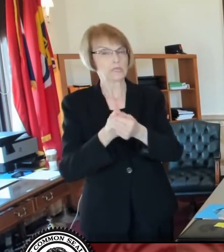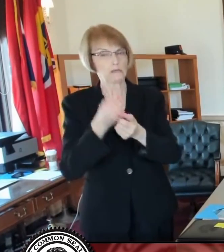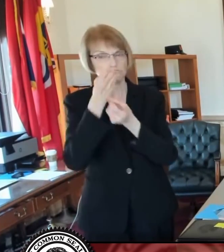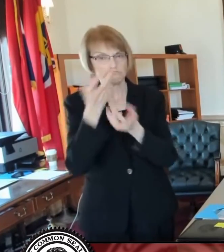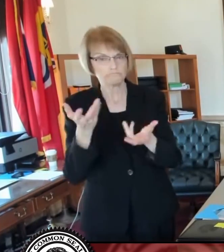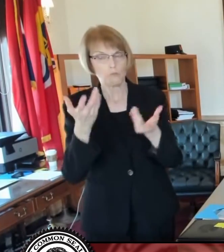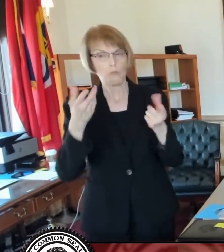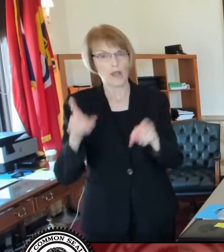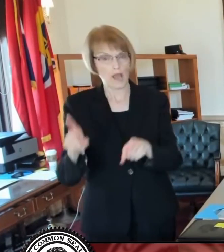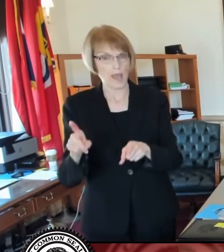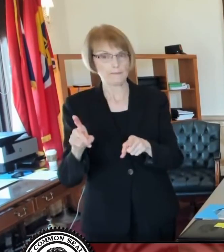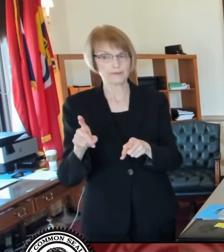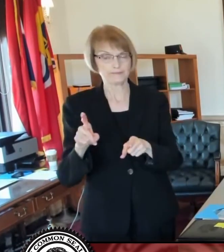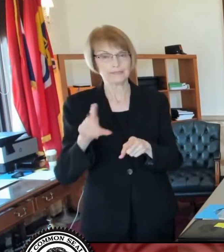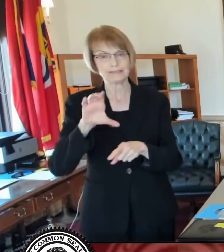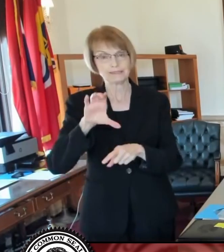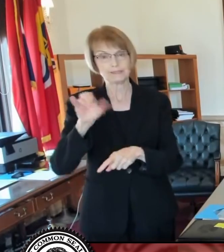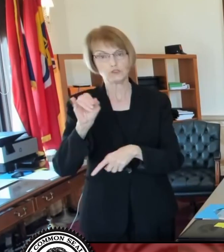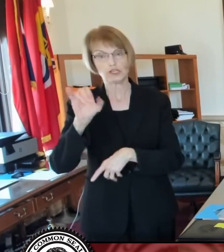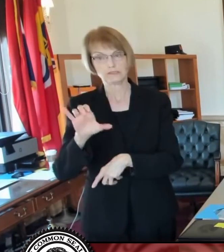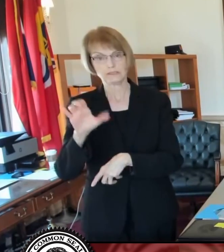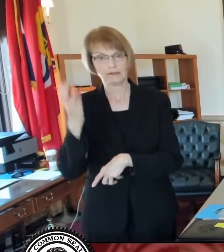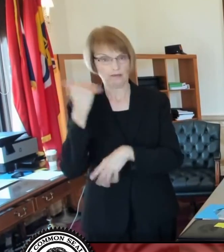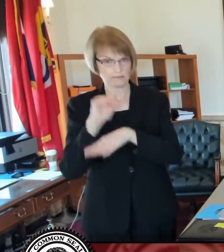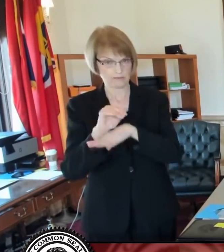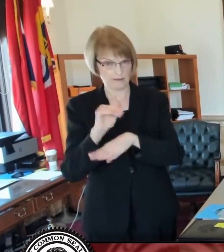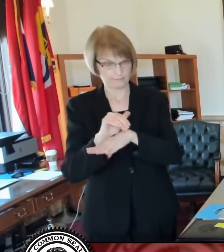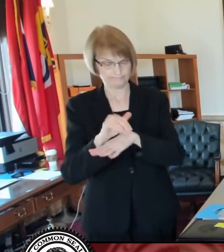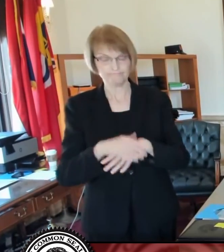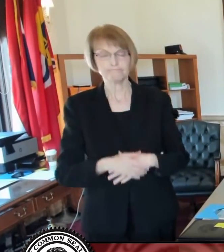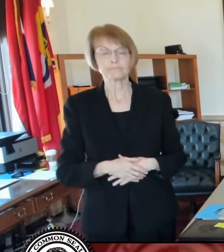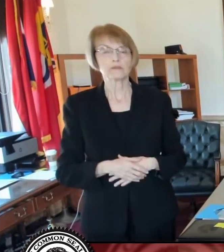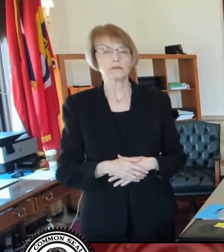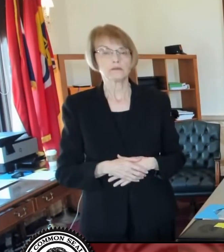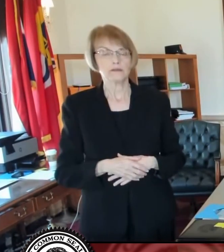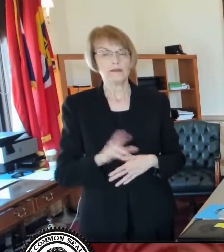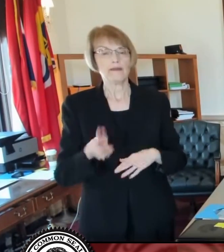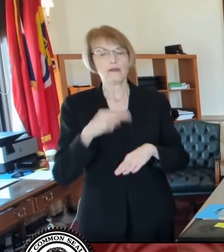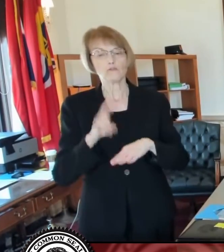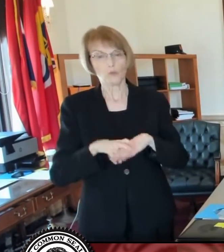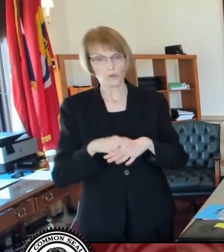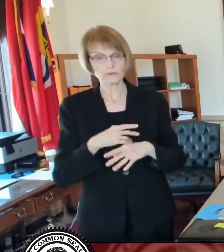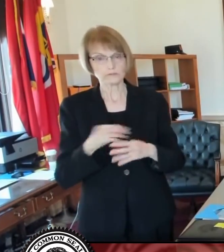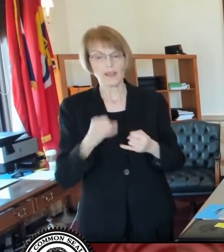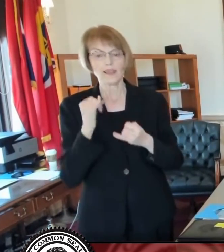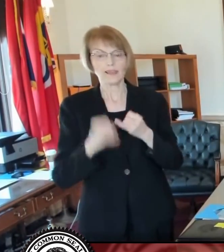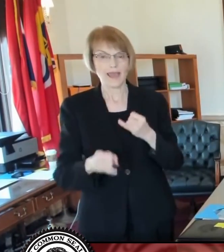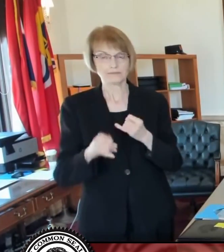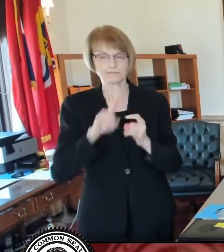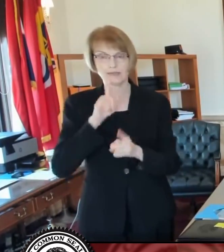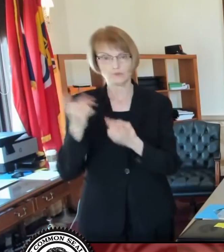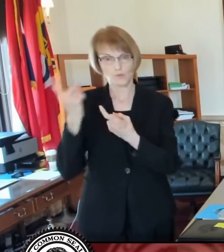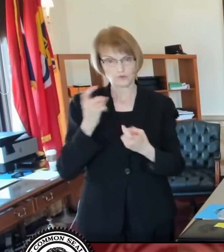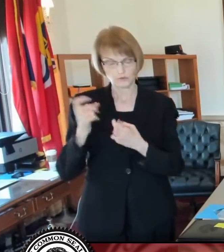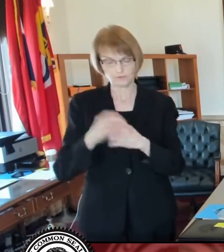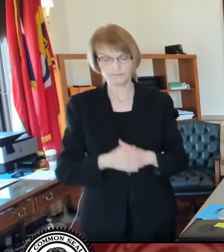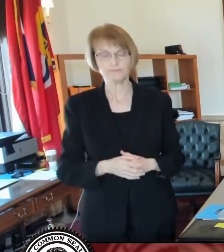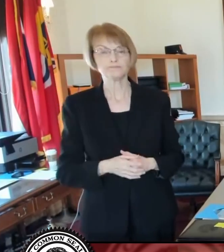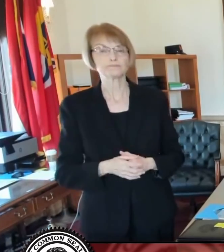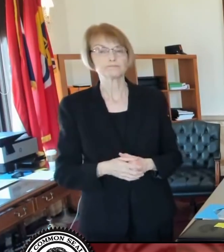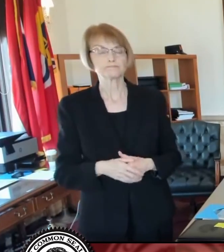what happened at CJC last night. And then, of course, we're going to take your questions this afternoon.